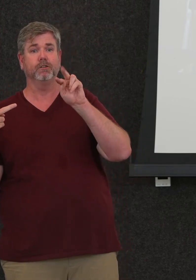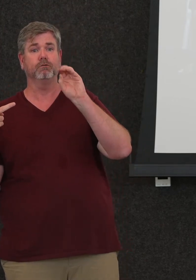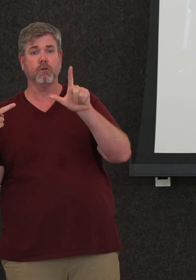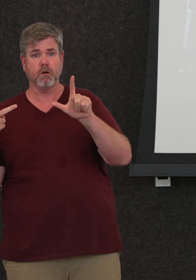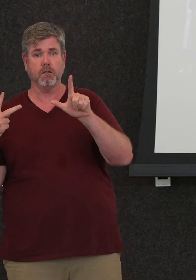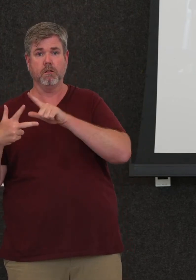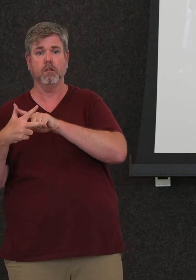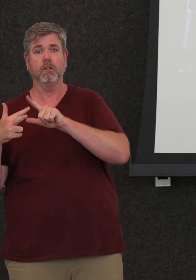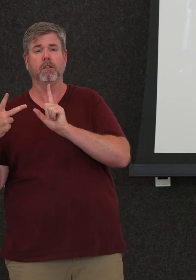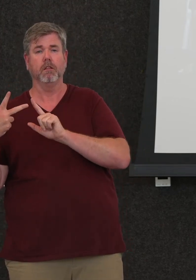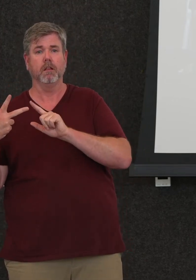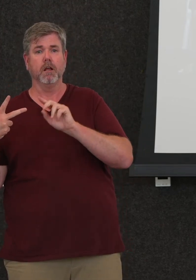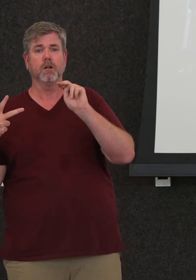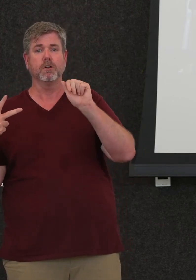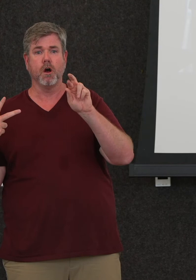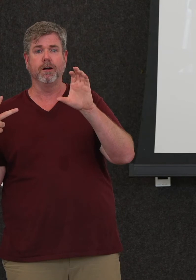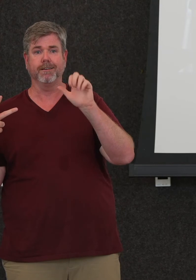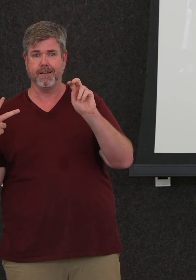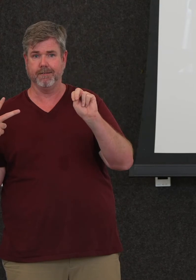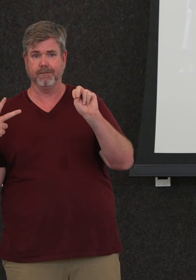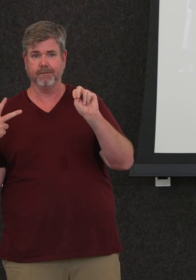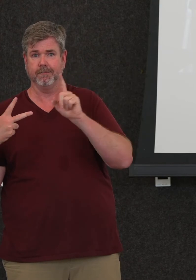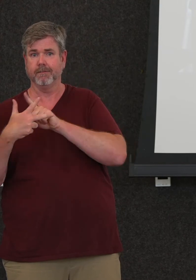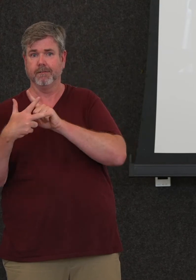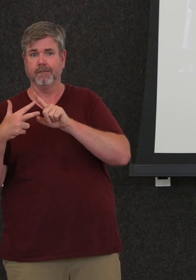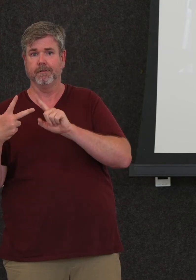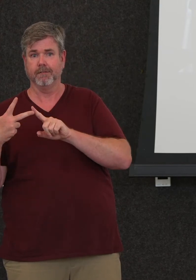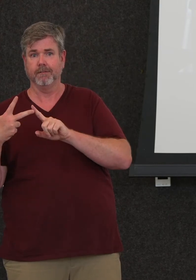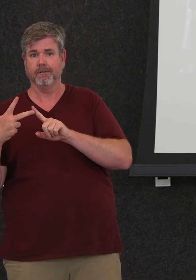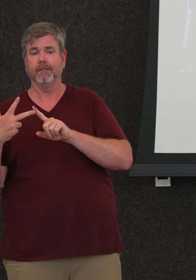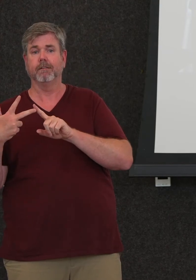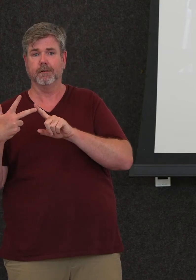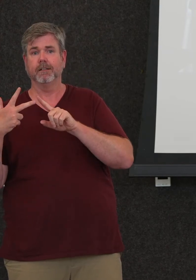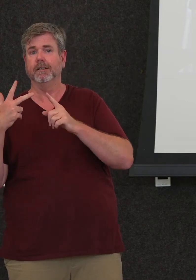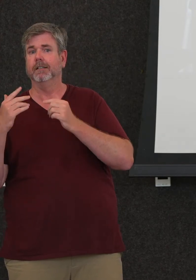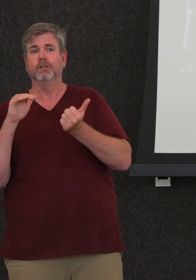approved that are available for treatment of opioids, and fentanyl is